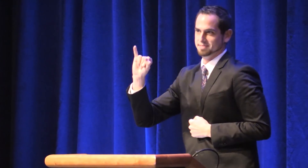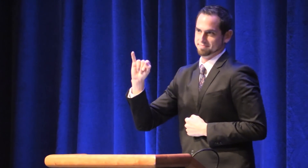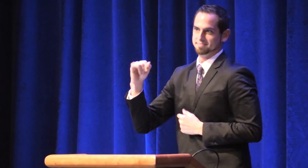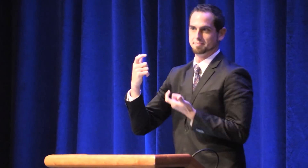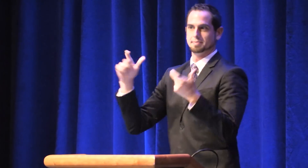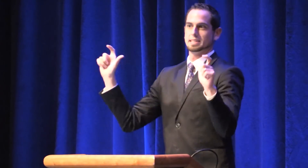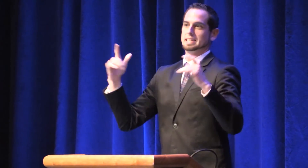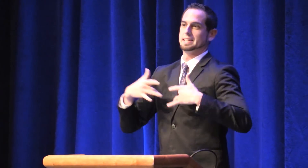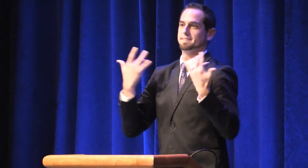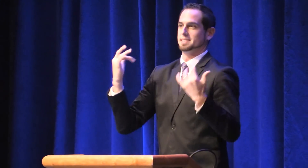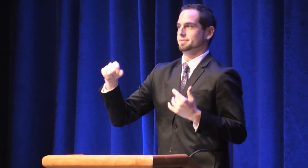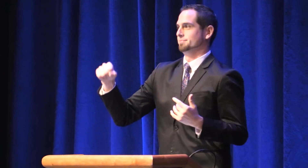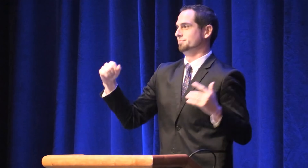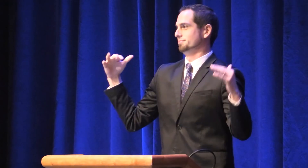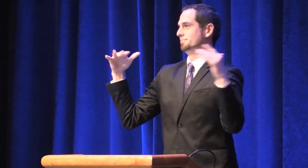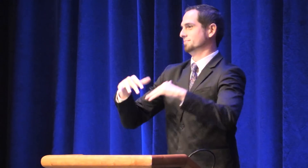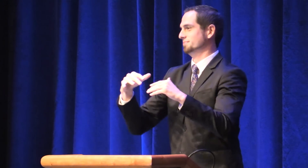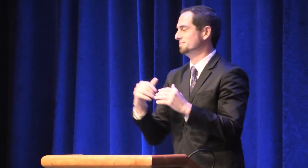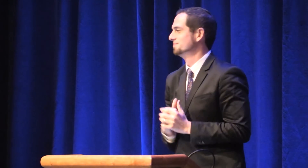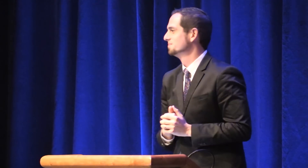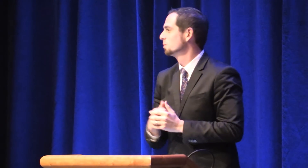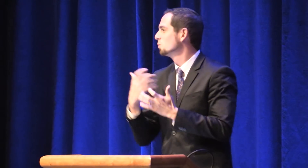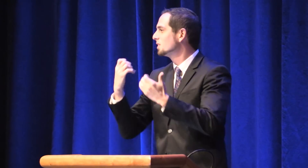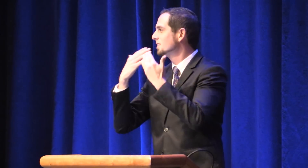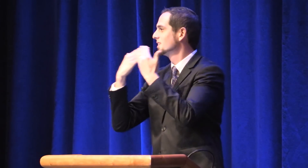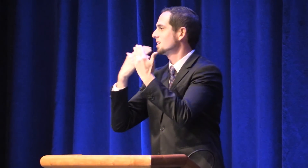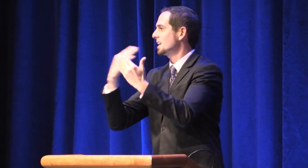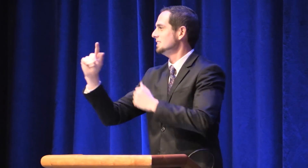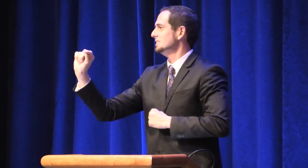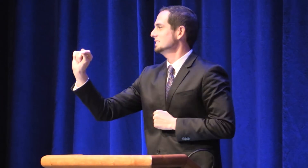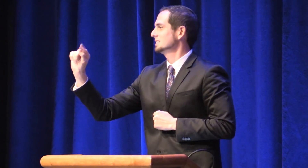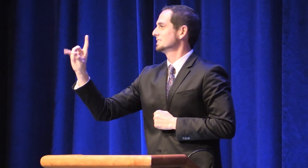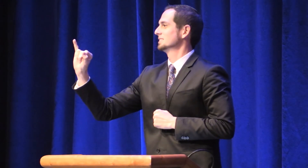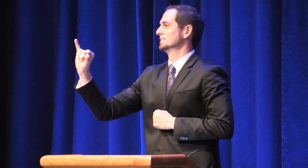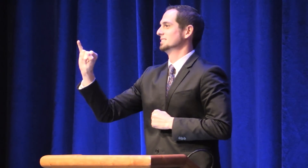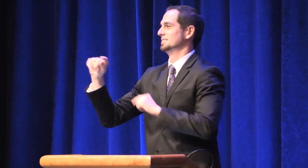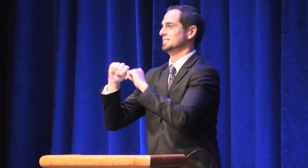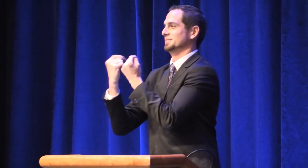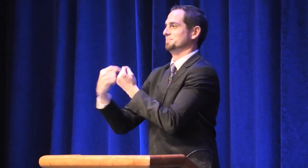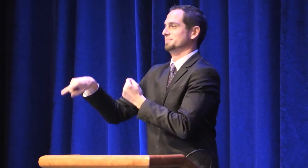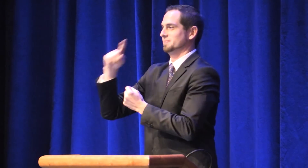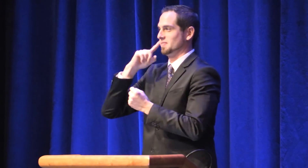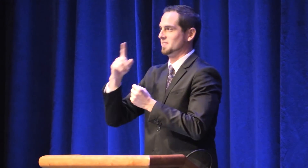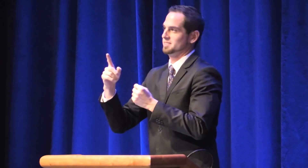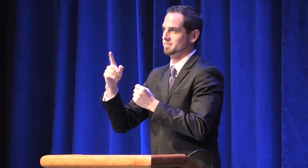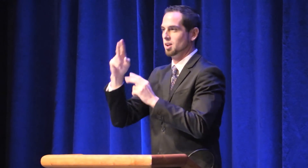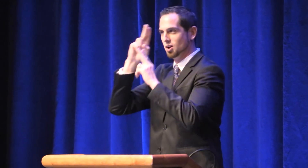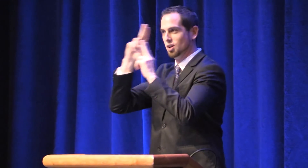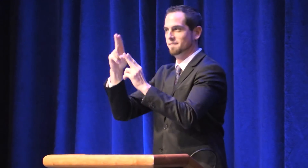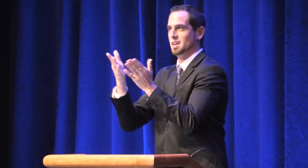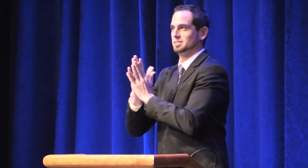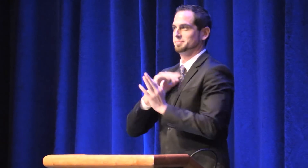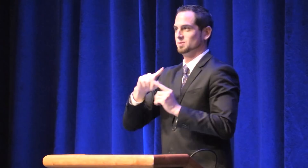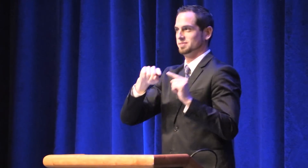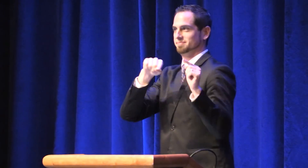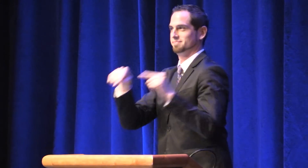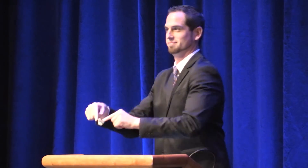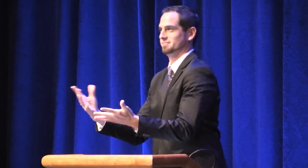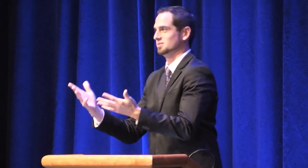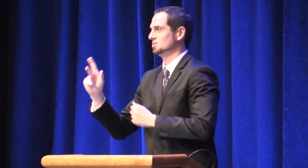50th anniversary of TDI. What a momentous occasion. I want to say thank you to the TDI team